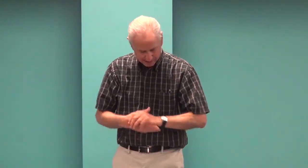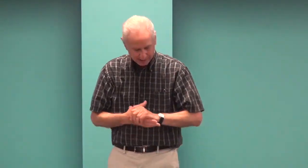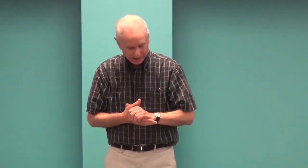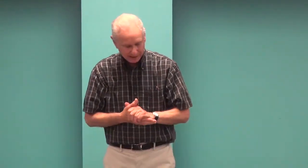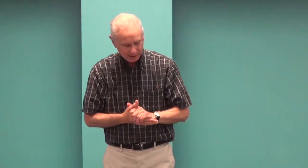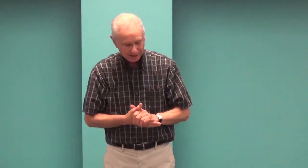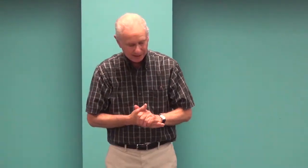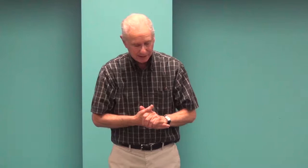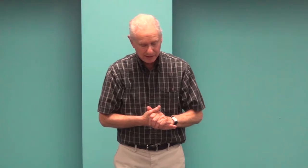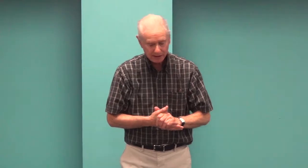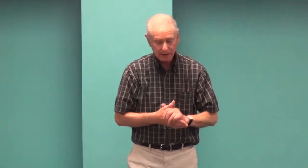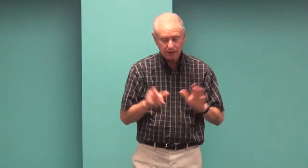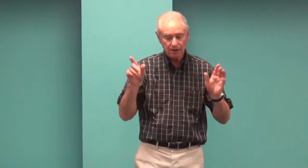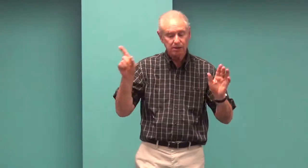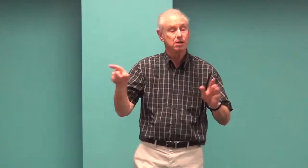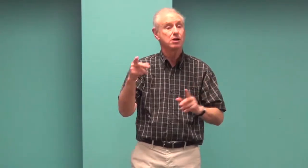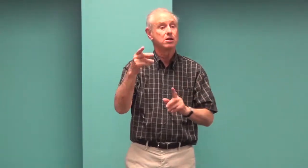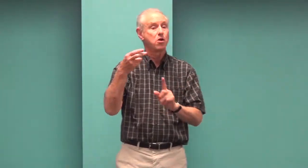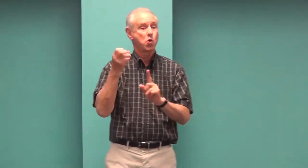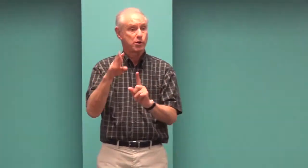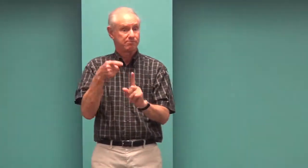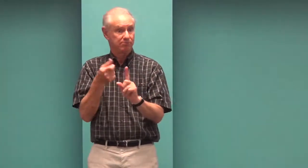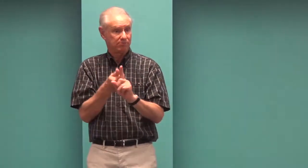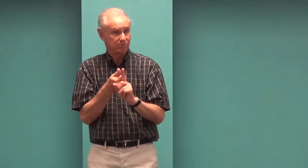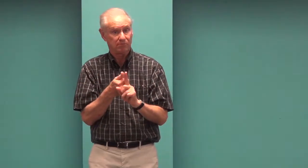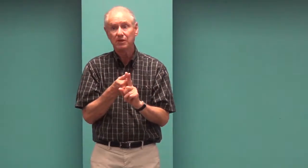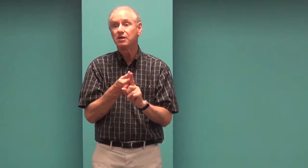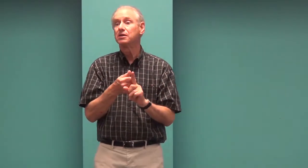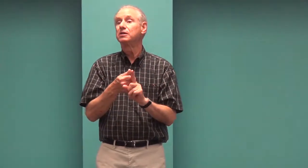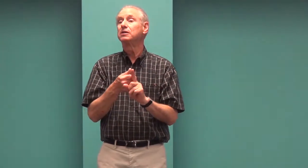I wish Herb could be here, but unfortunately he cannot be here today. Herb